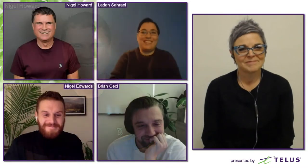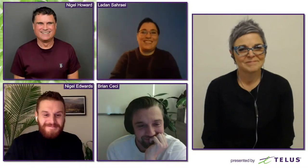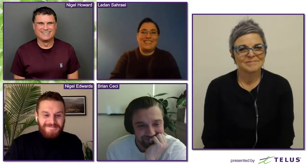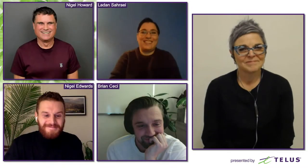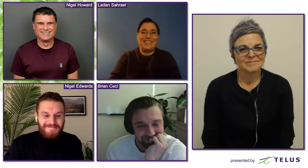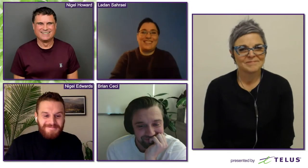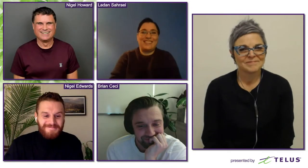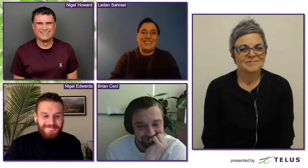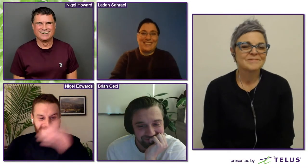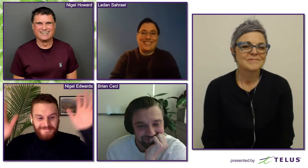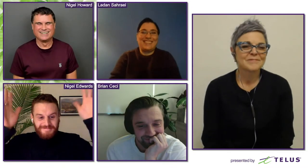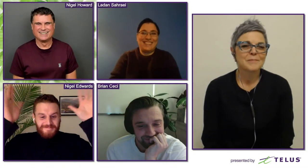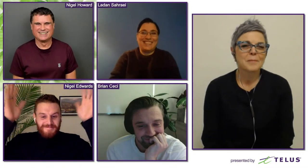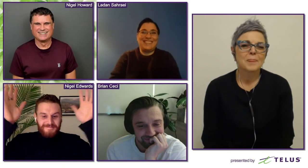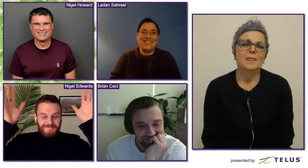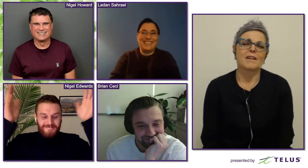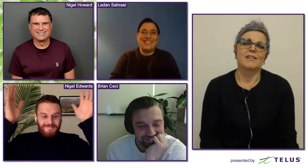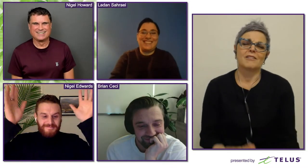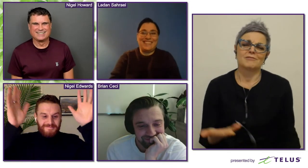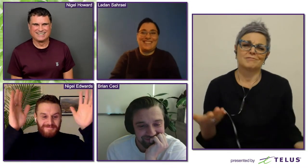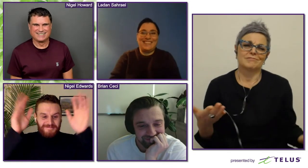No, love it.